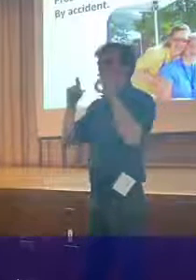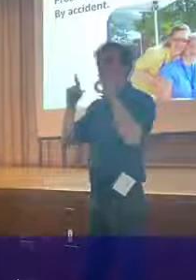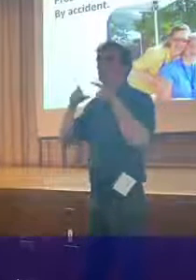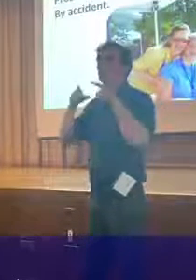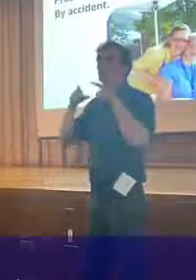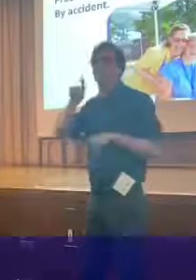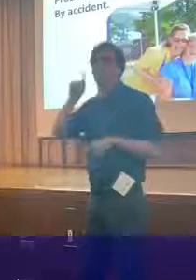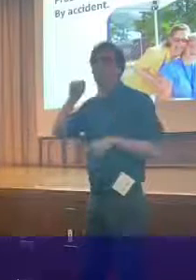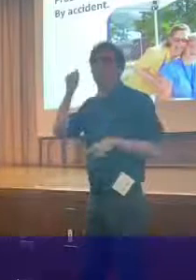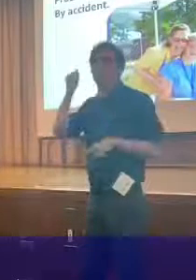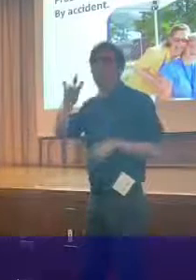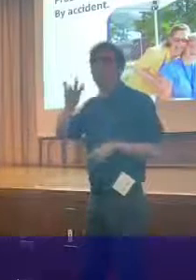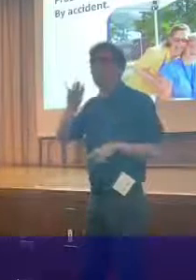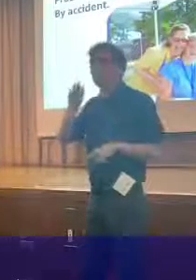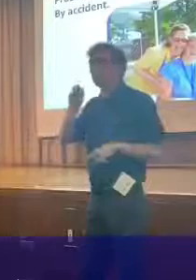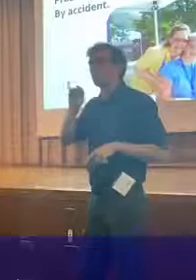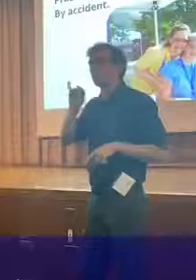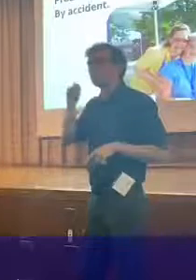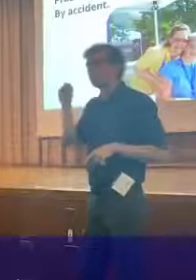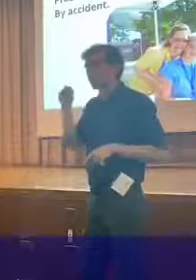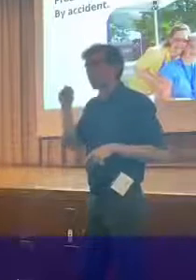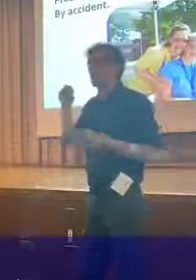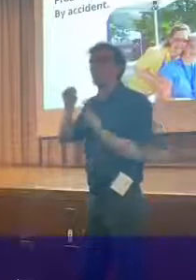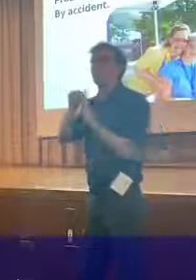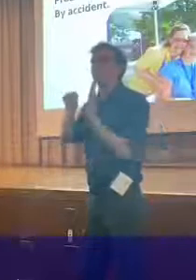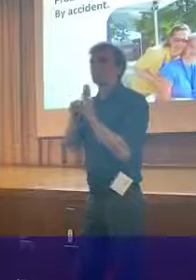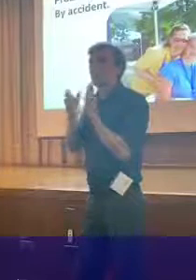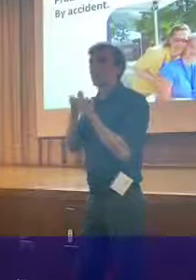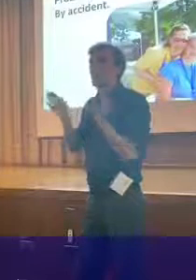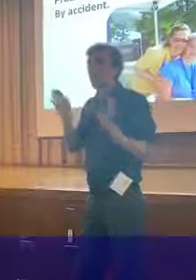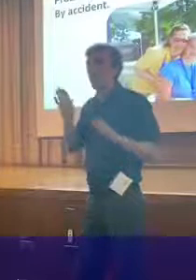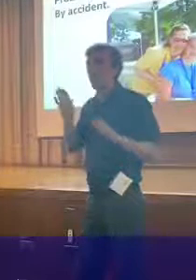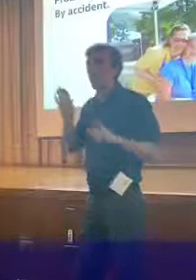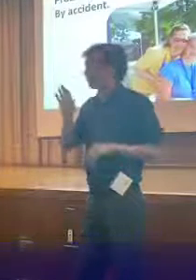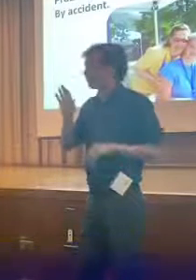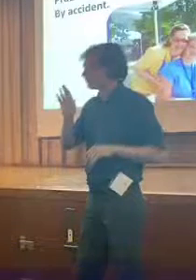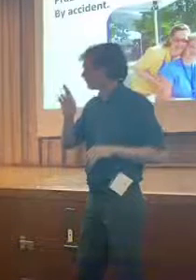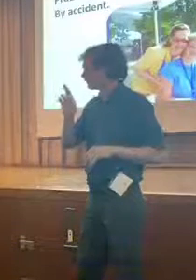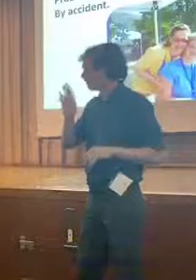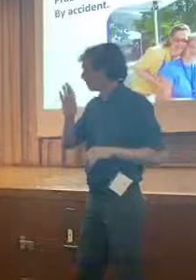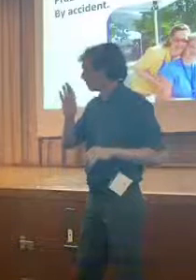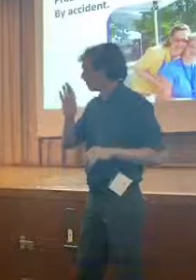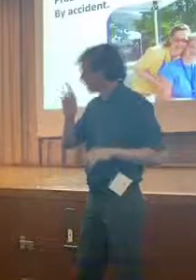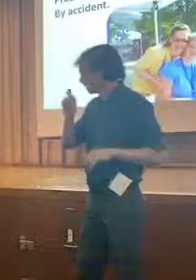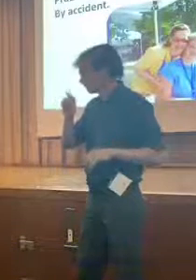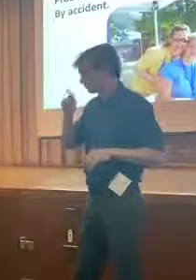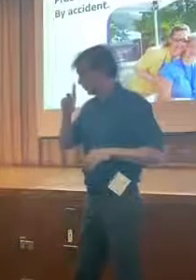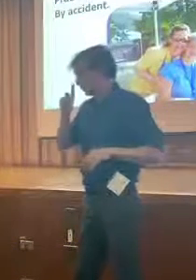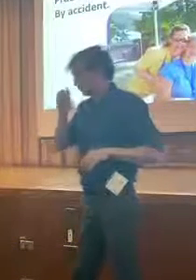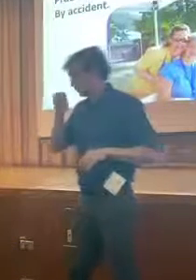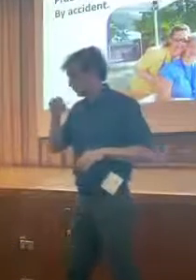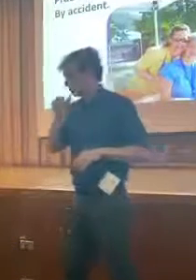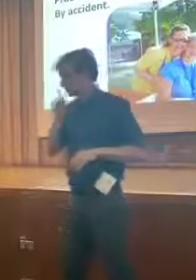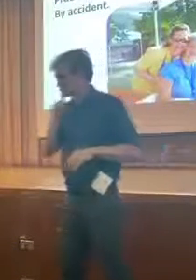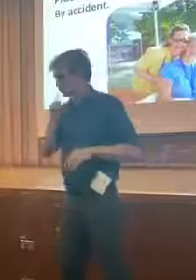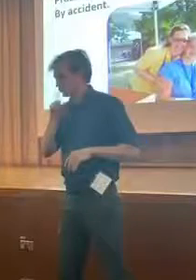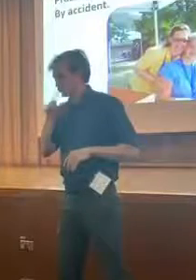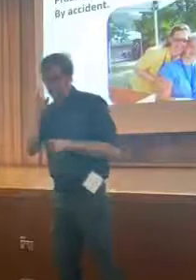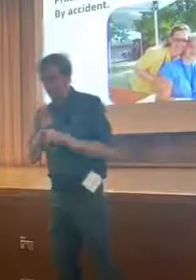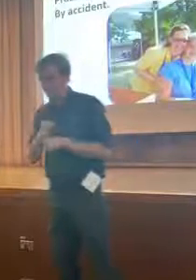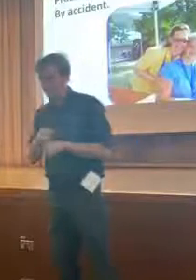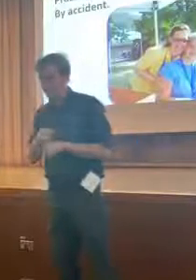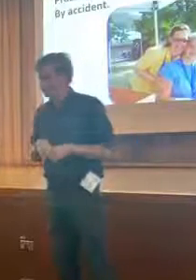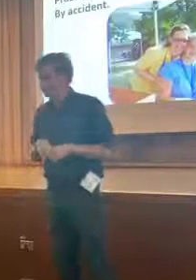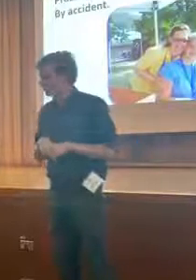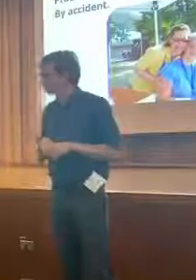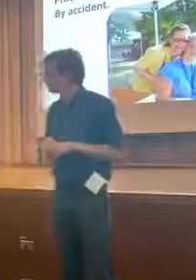2017 Minnesota statewide bus rodeo. So my first job when I came to MnDOT was called the